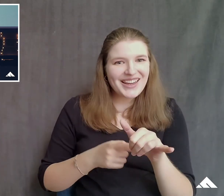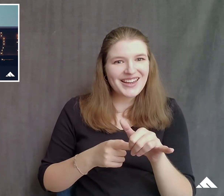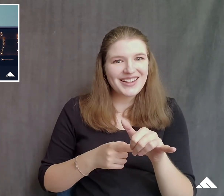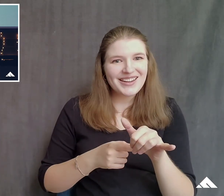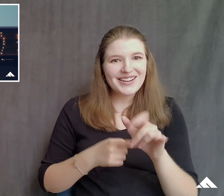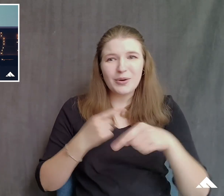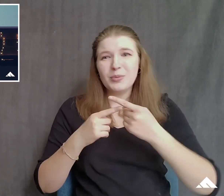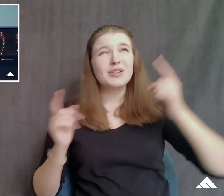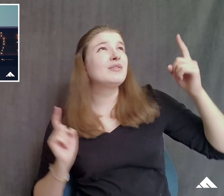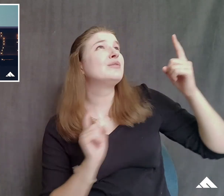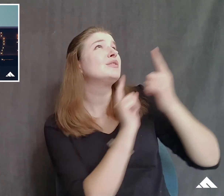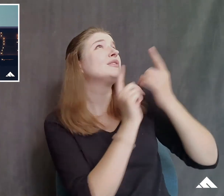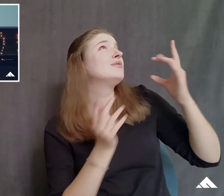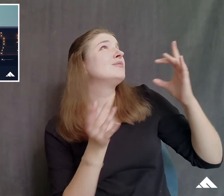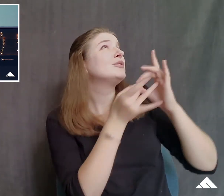when you come to Him.